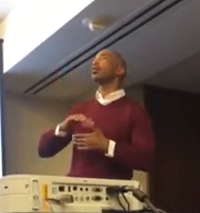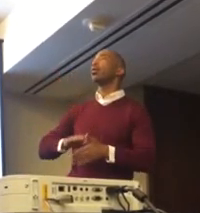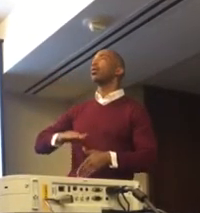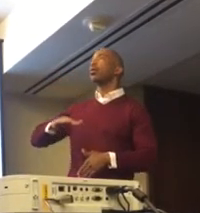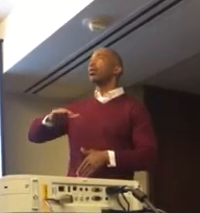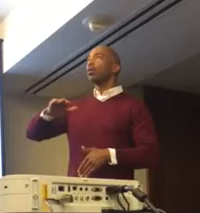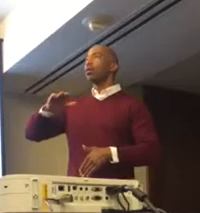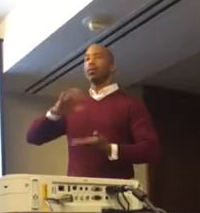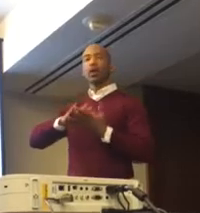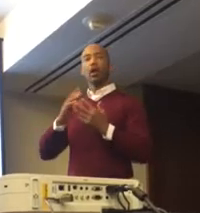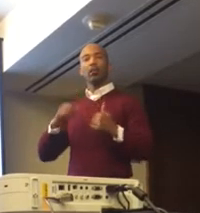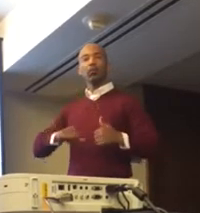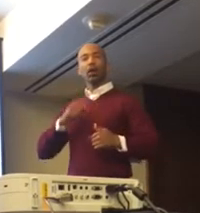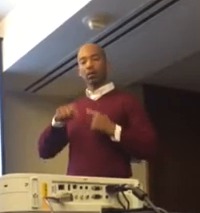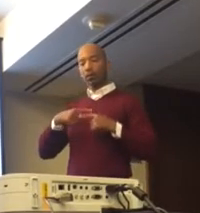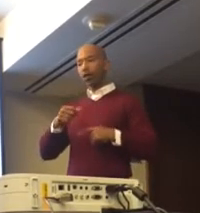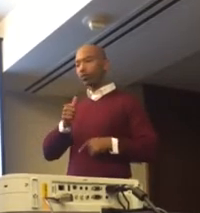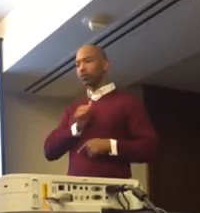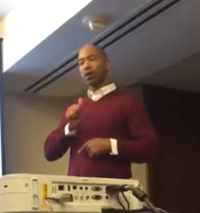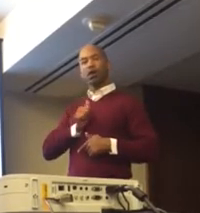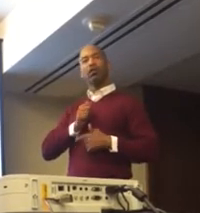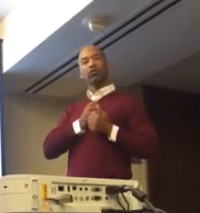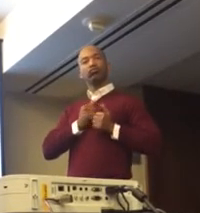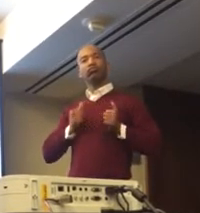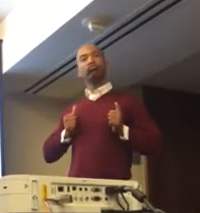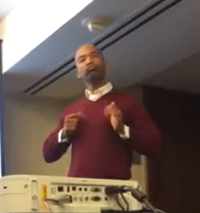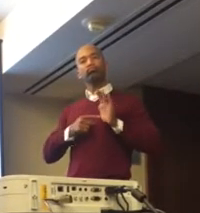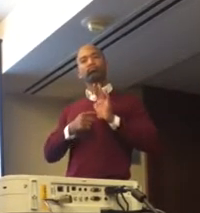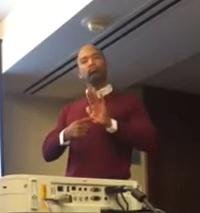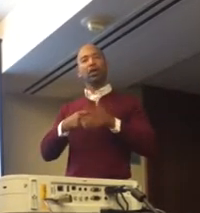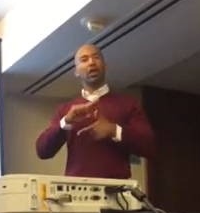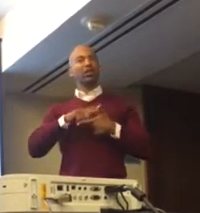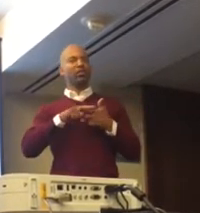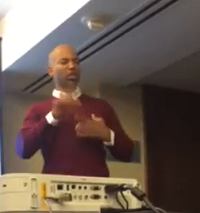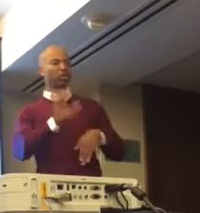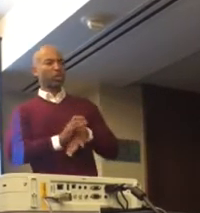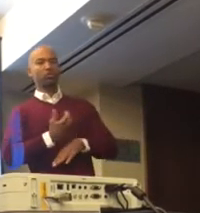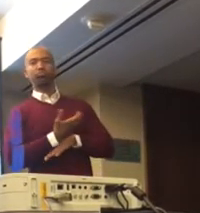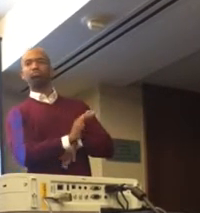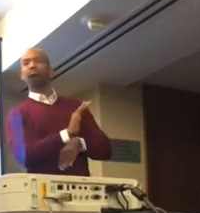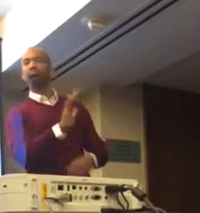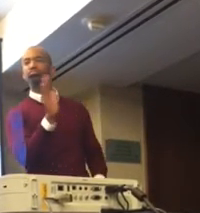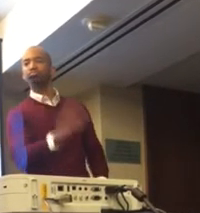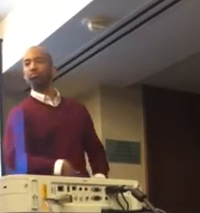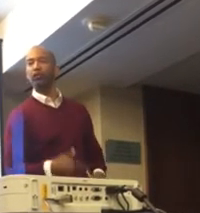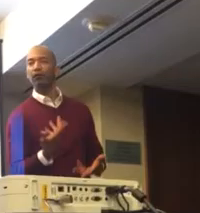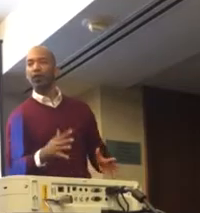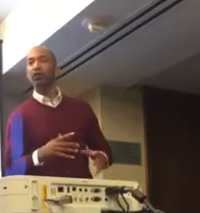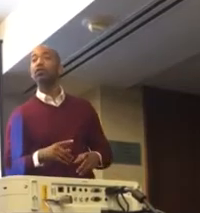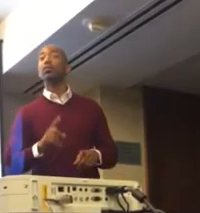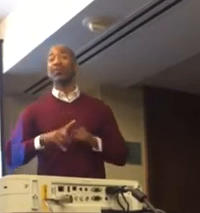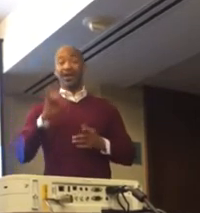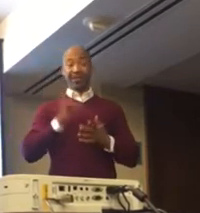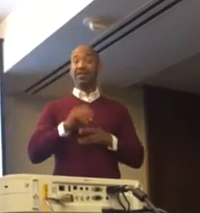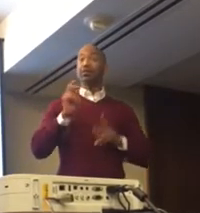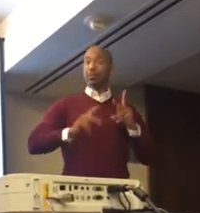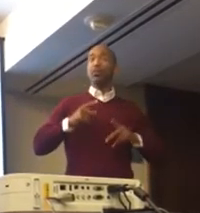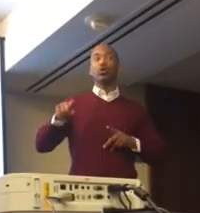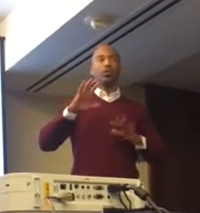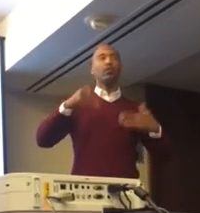were in their identities, they were rejected by their church. So just know these are the people that you're serving. This is what